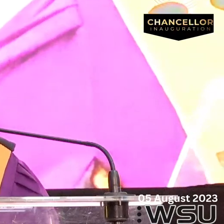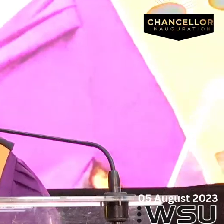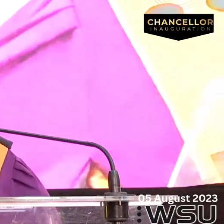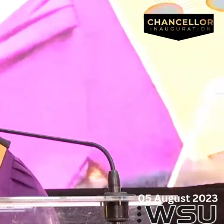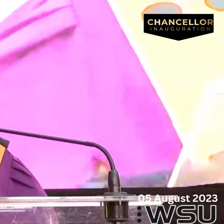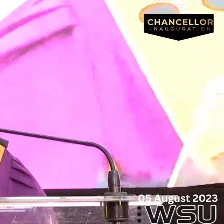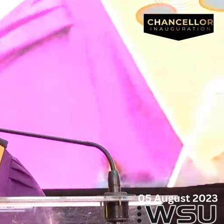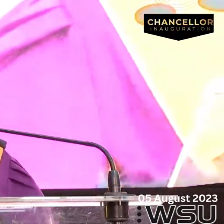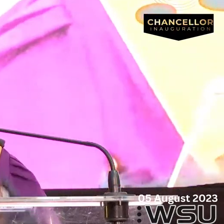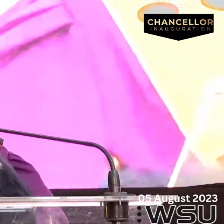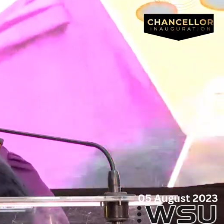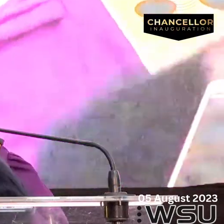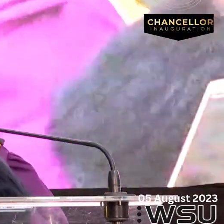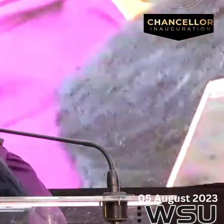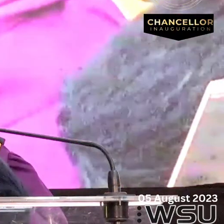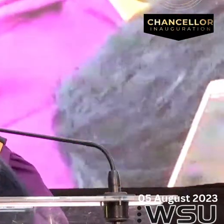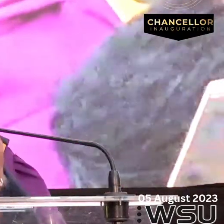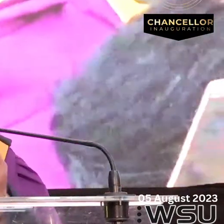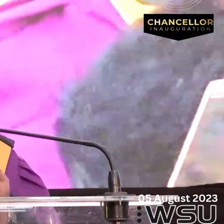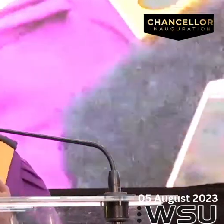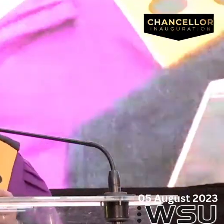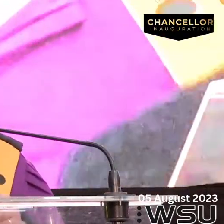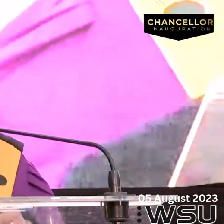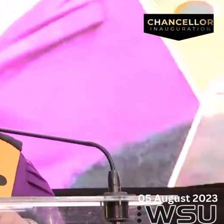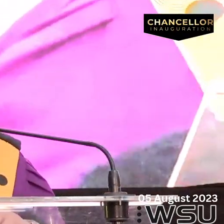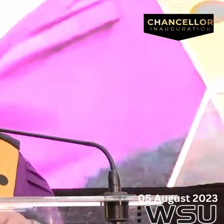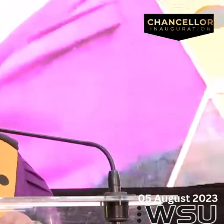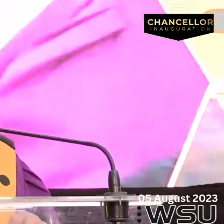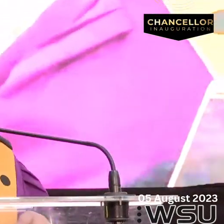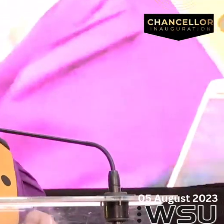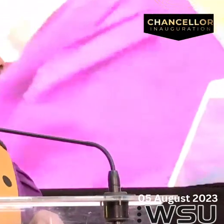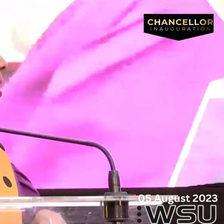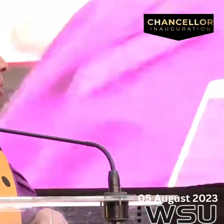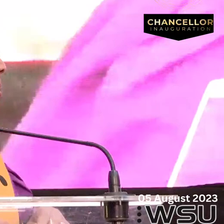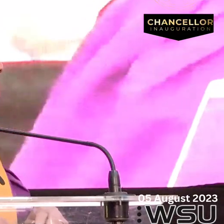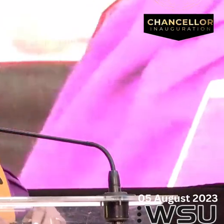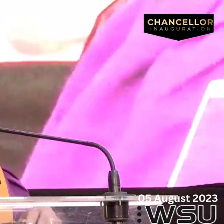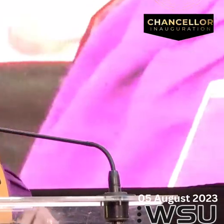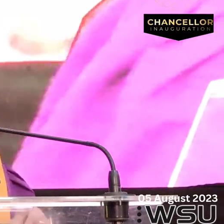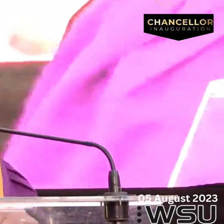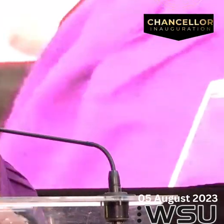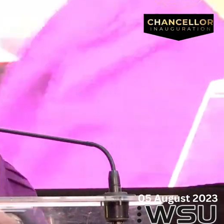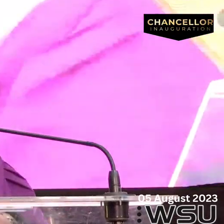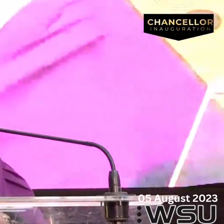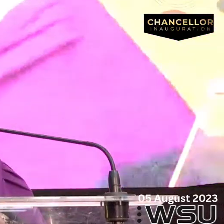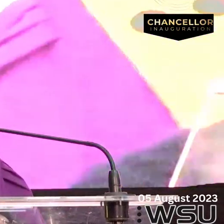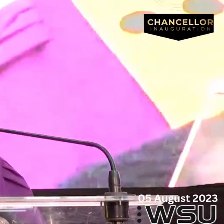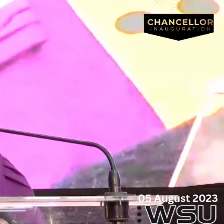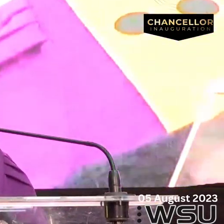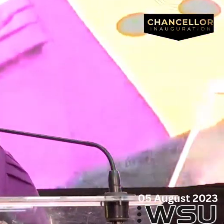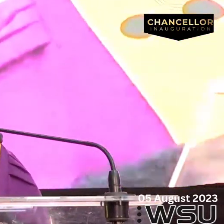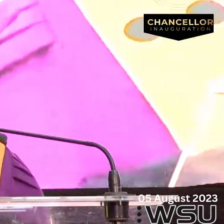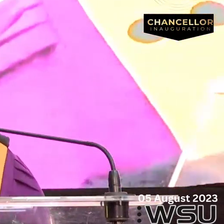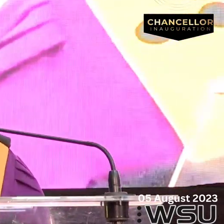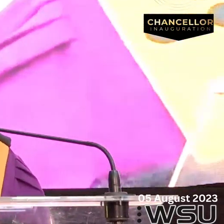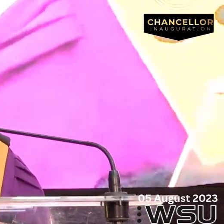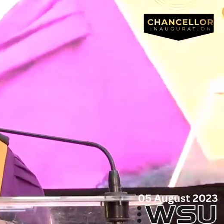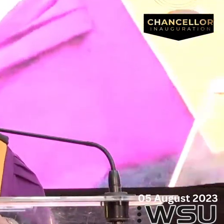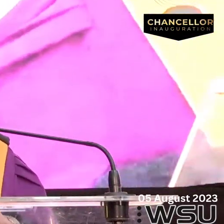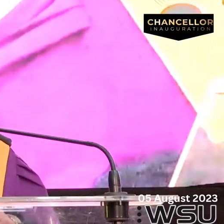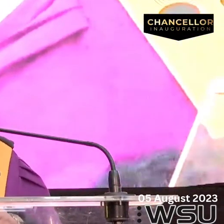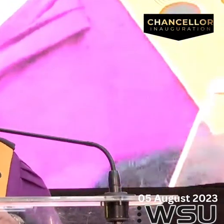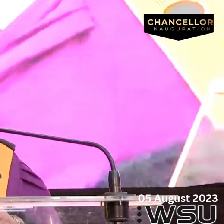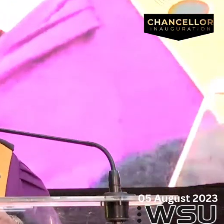I acknowledge Professor Nkuhlu, nonkosikazi wakhe, abazondikhunga apha namhlanje,